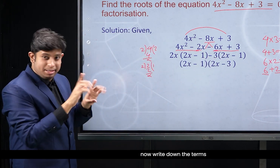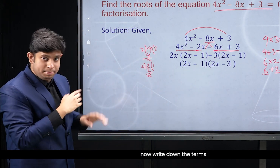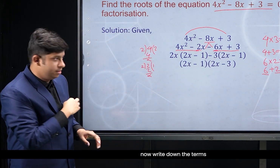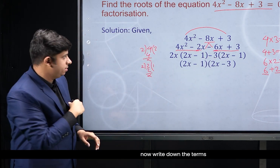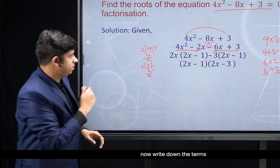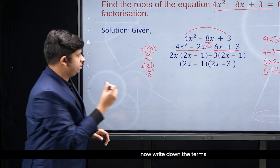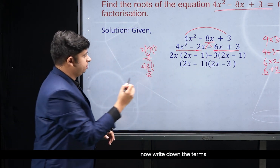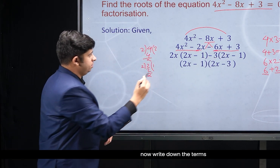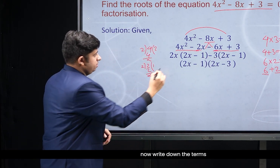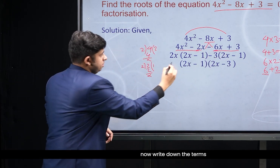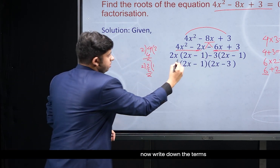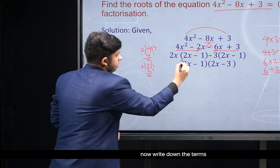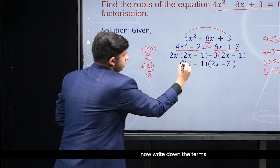Now write down the terms.